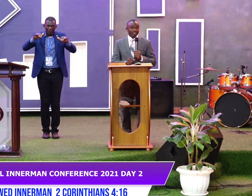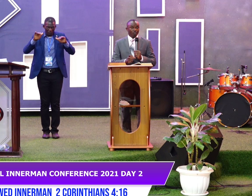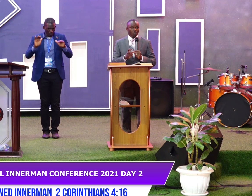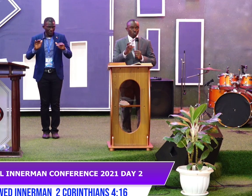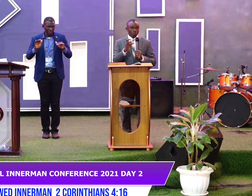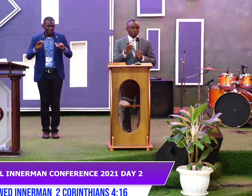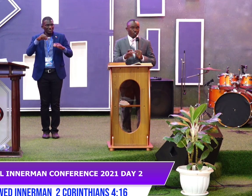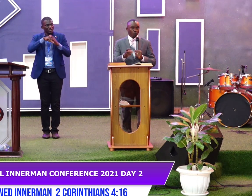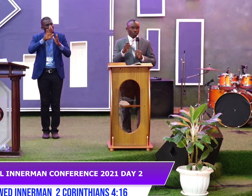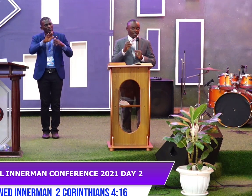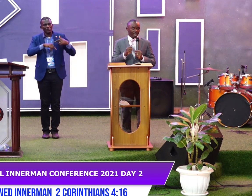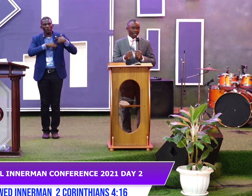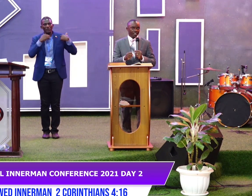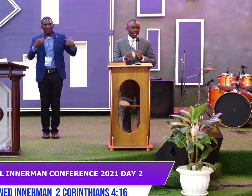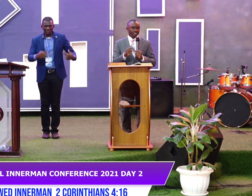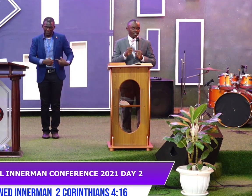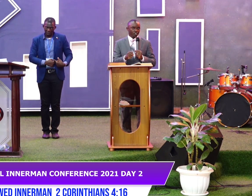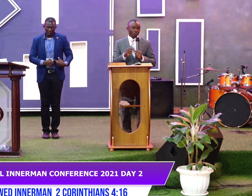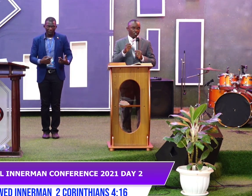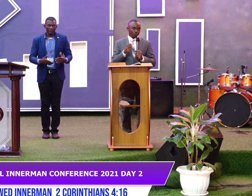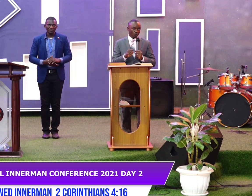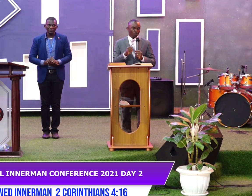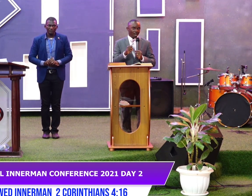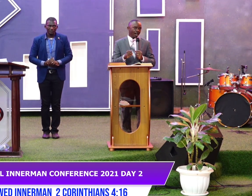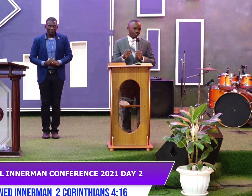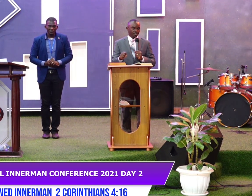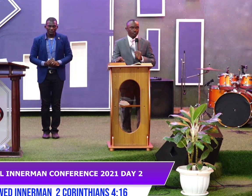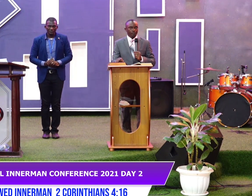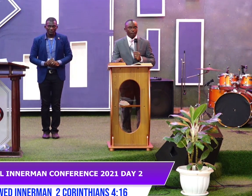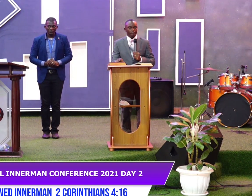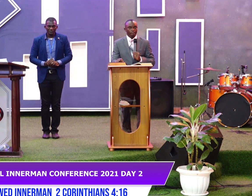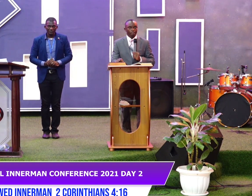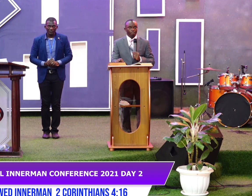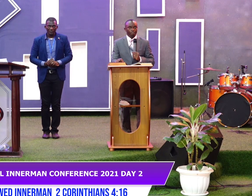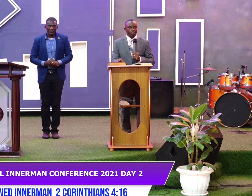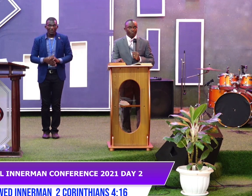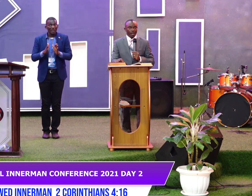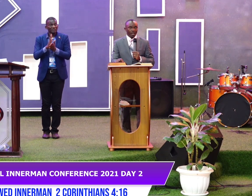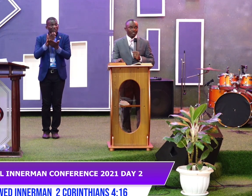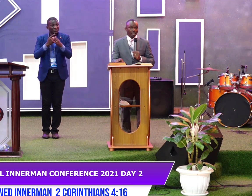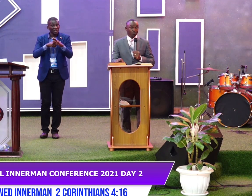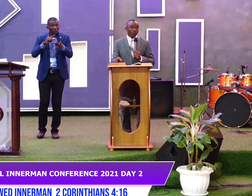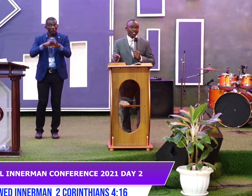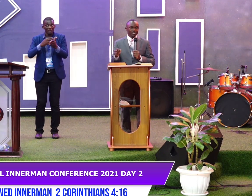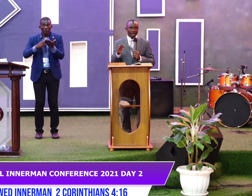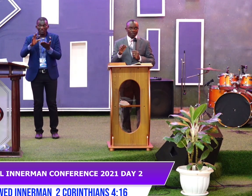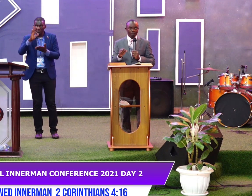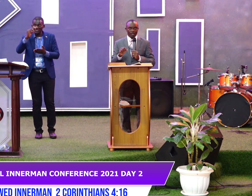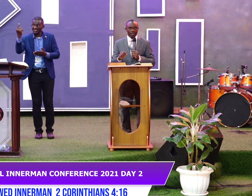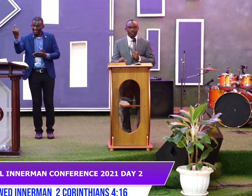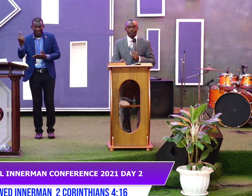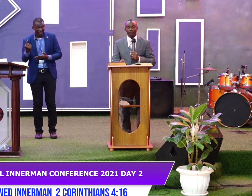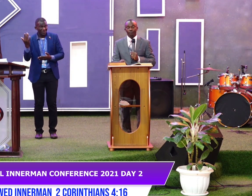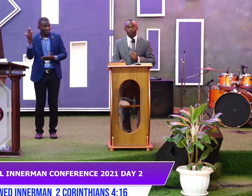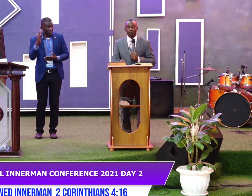the Holy Spirit will return and sit on the throne of our hearts. And times when he's coming